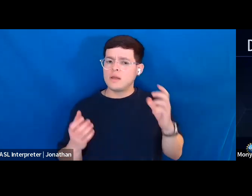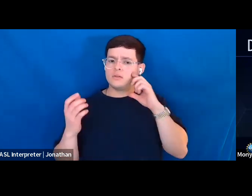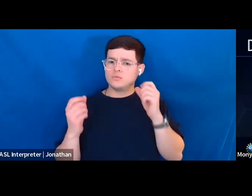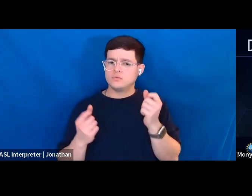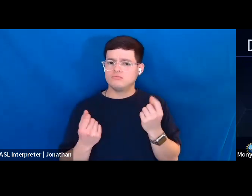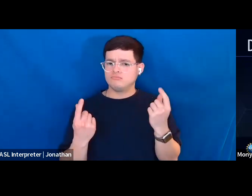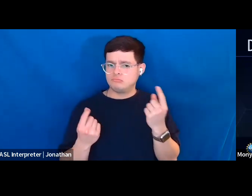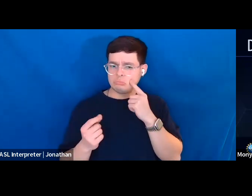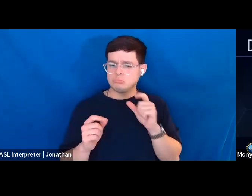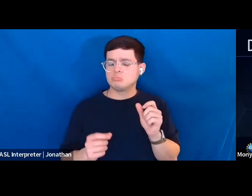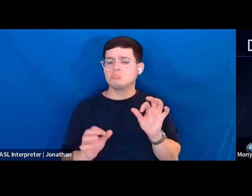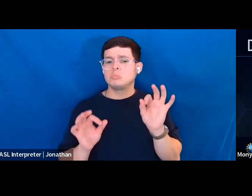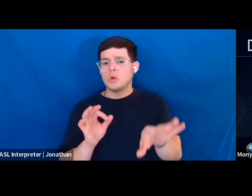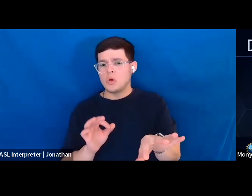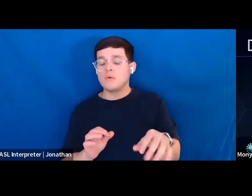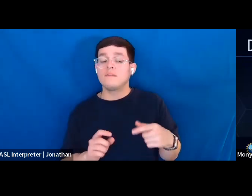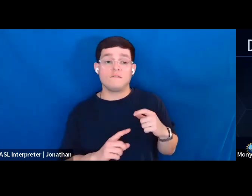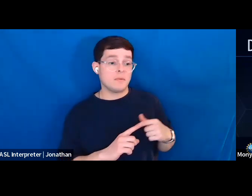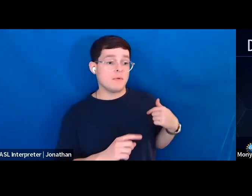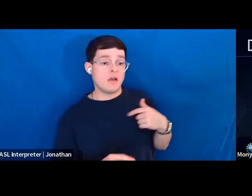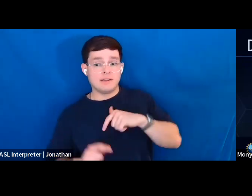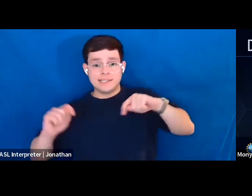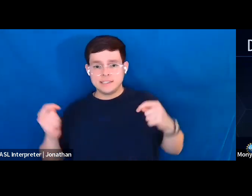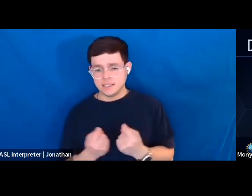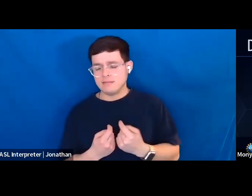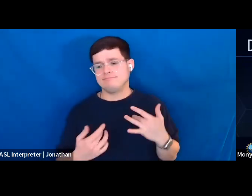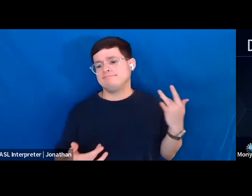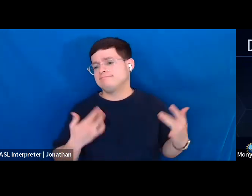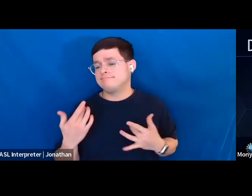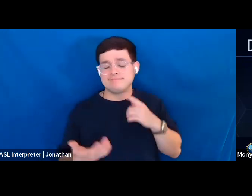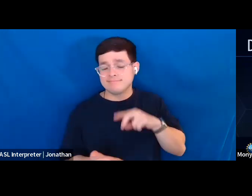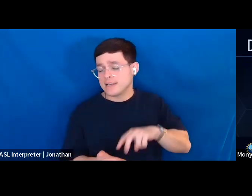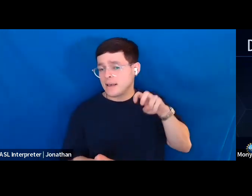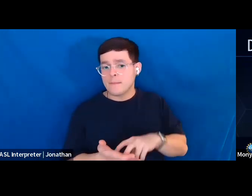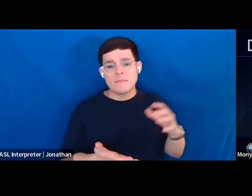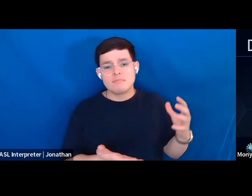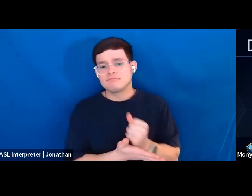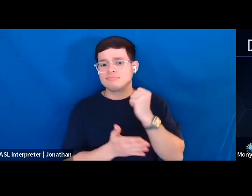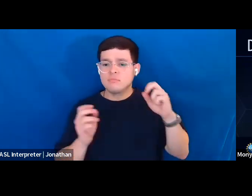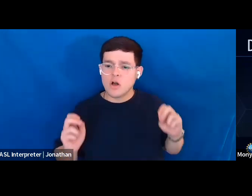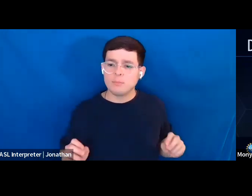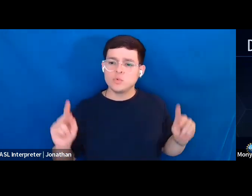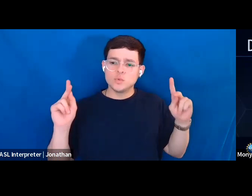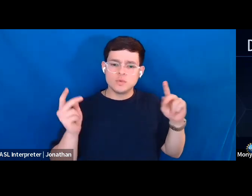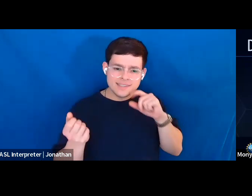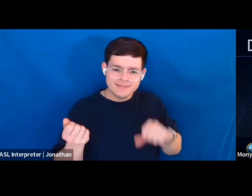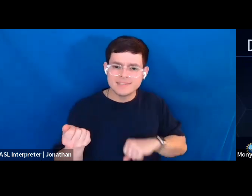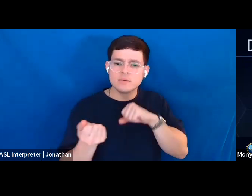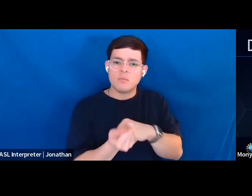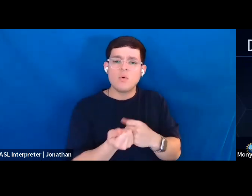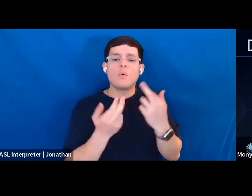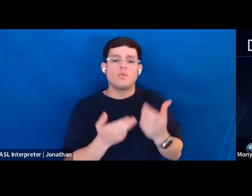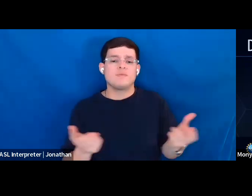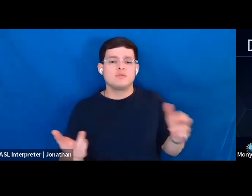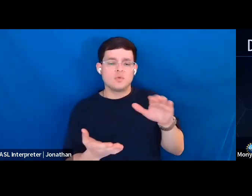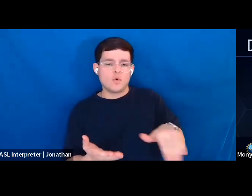ASL team, we are ecstatic to have this opportunity to support the Resource Center that